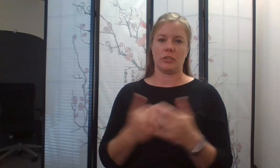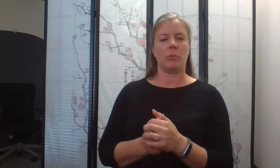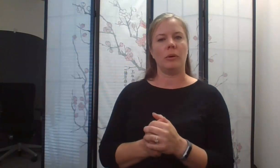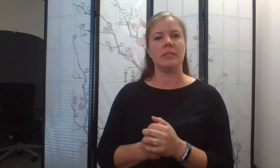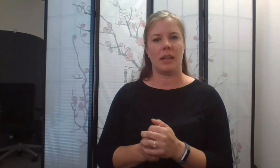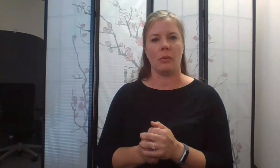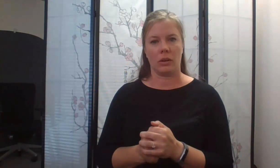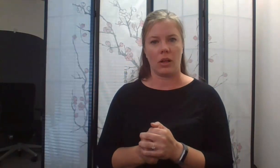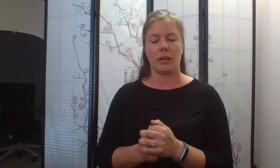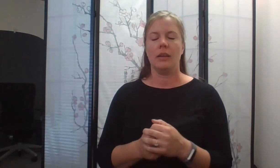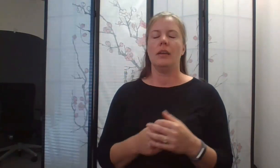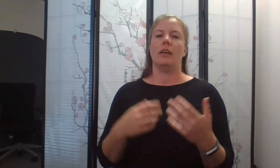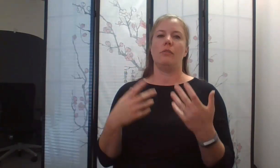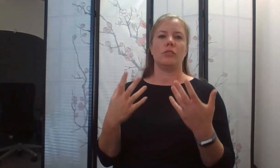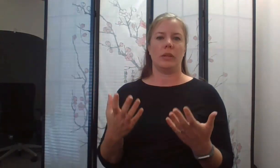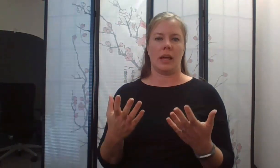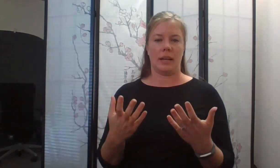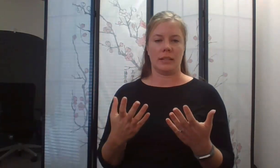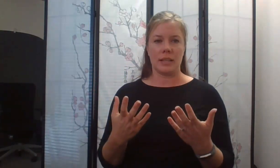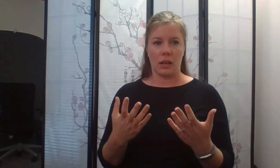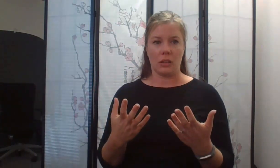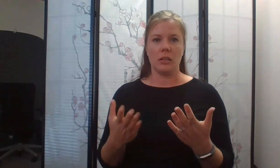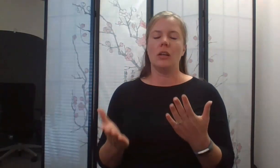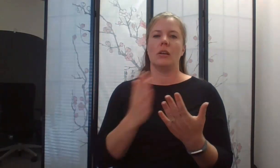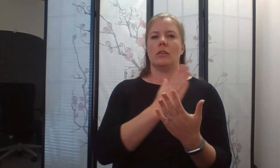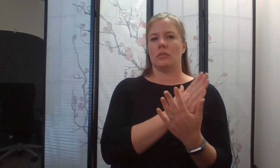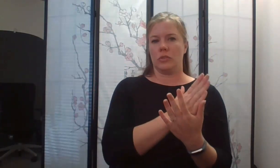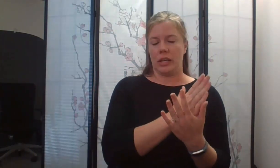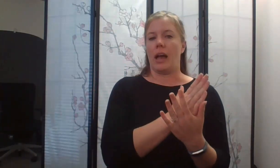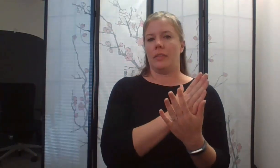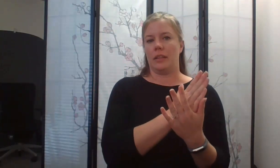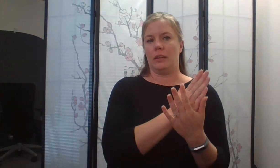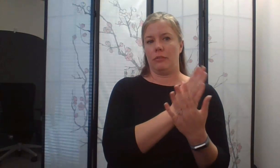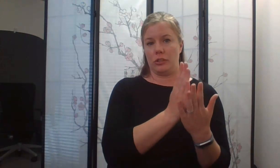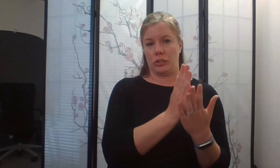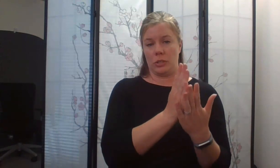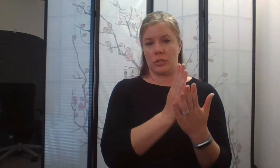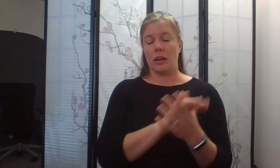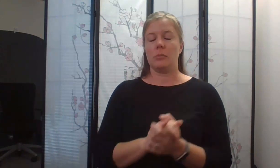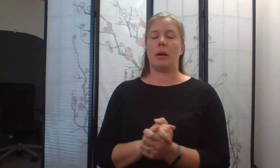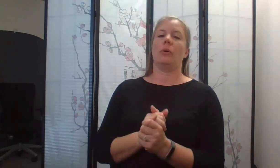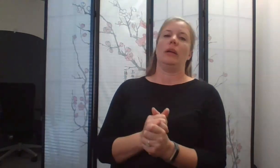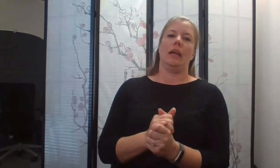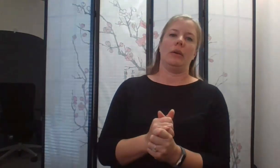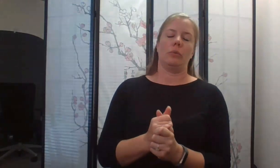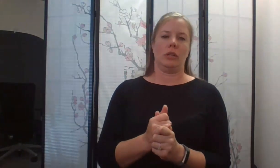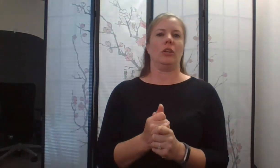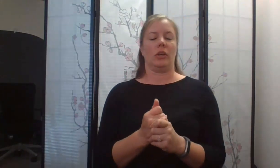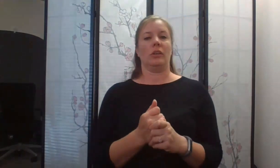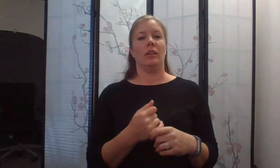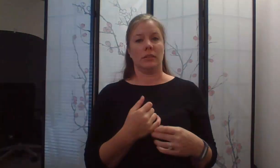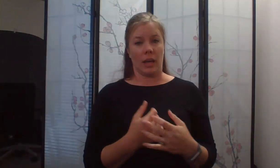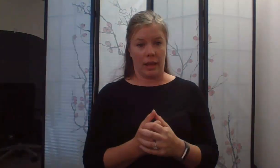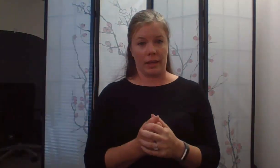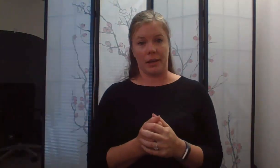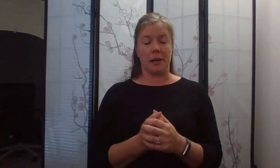a doctor's appointment today at 1 o'clock. If you're doing that in ASL, looking at the features we just talked about, it would